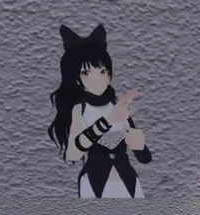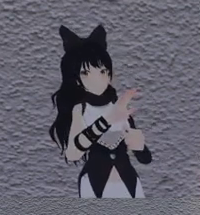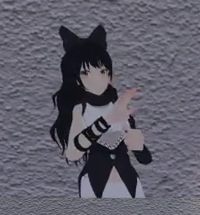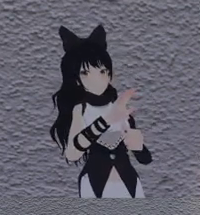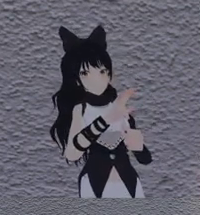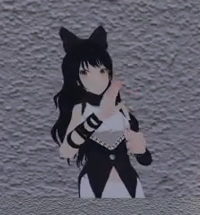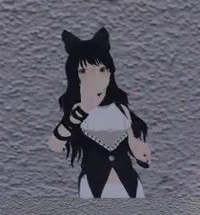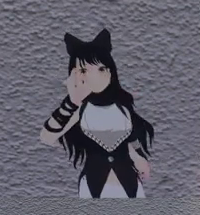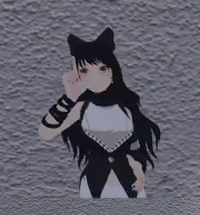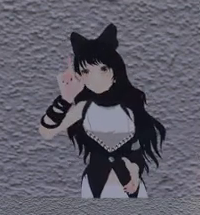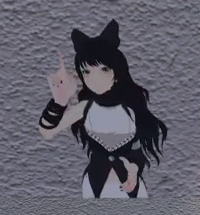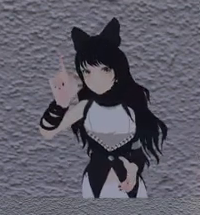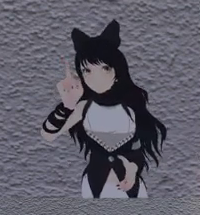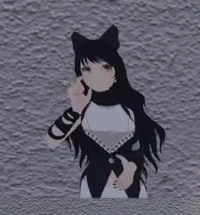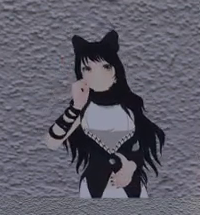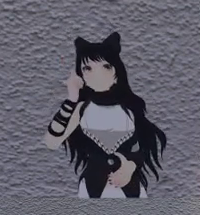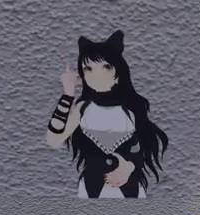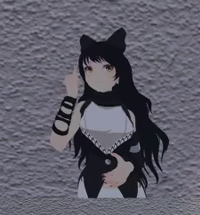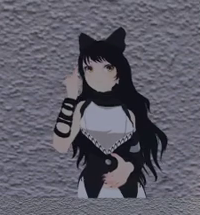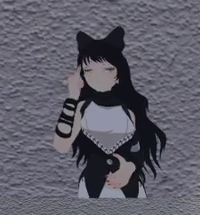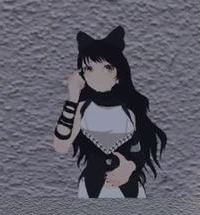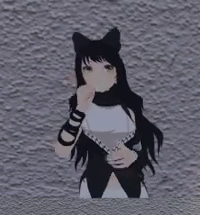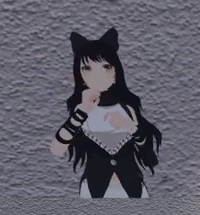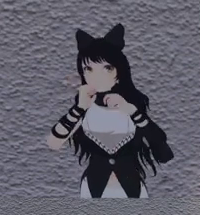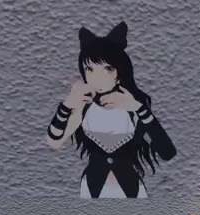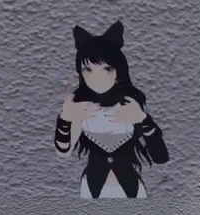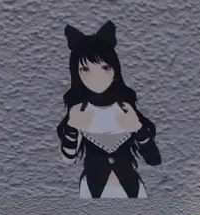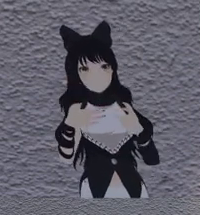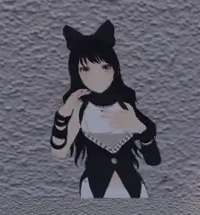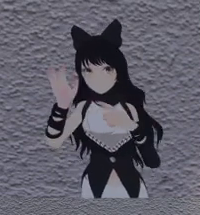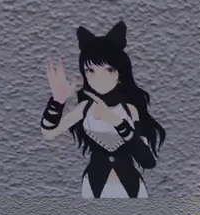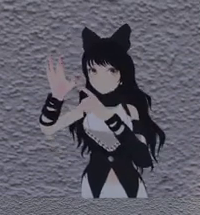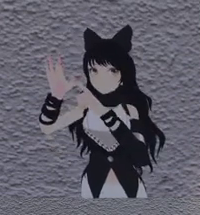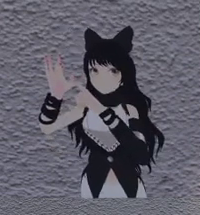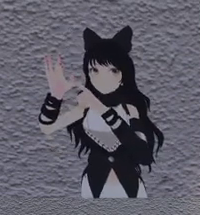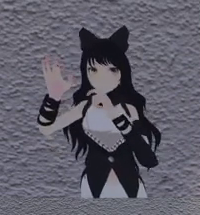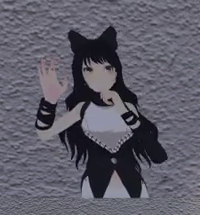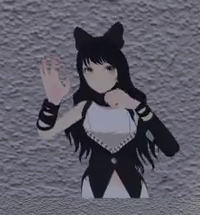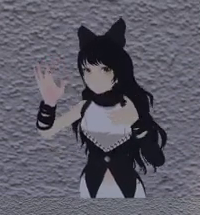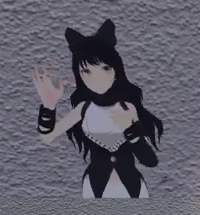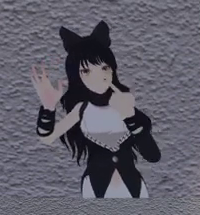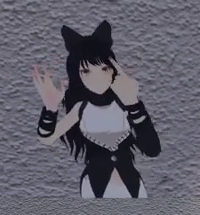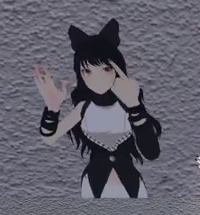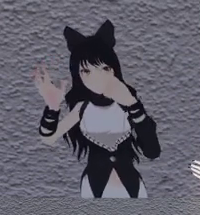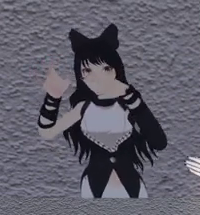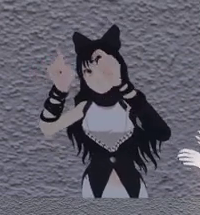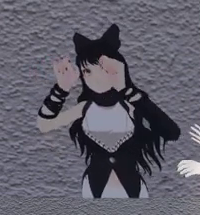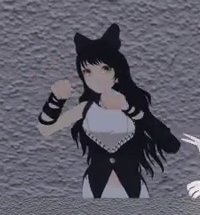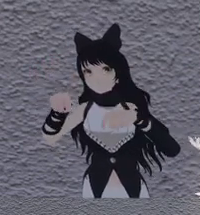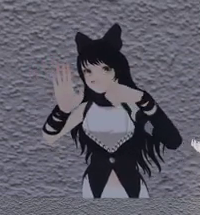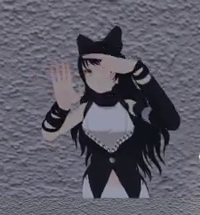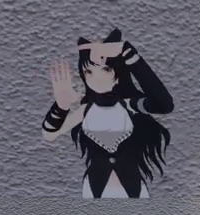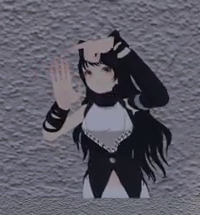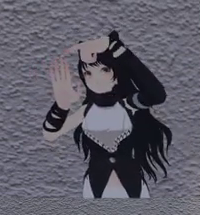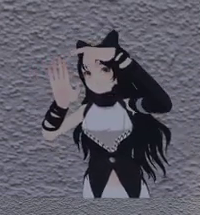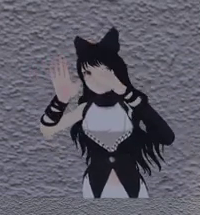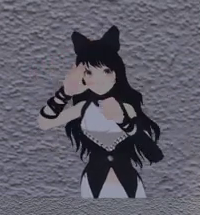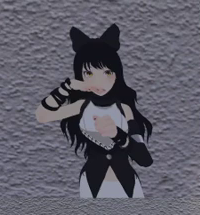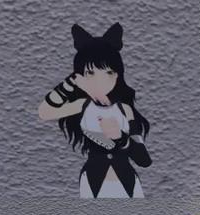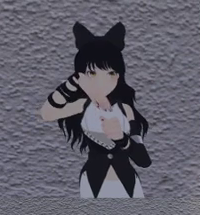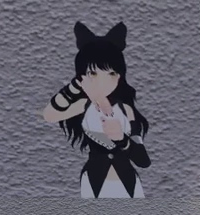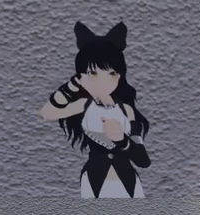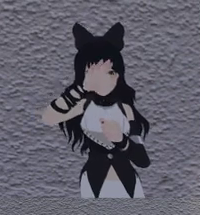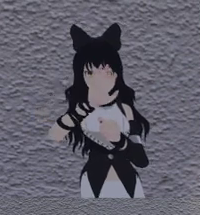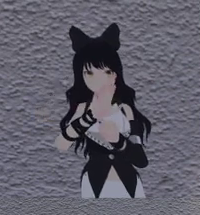soda. You're popping it open, then you're putting your hand on it. So if you don't have index, so you can't put your middle finger down, what you're